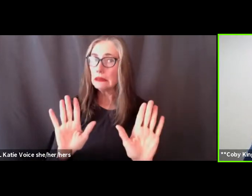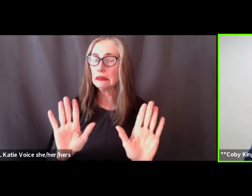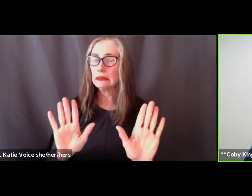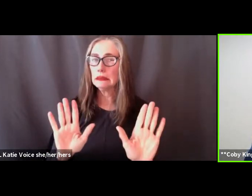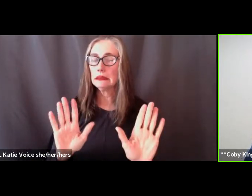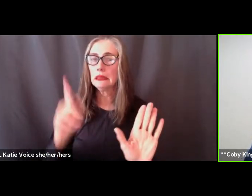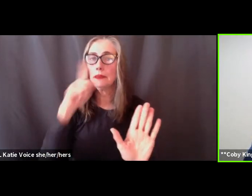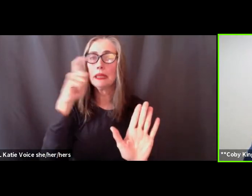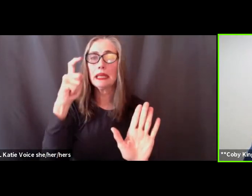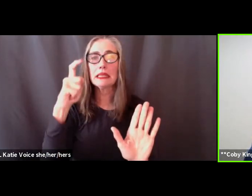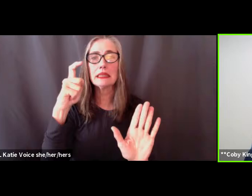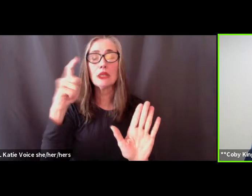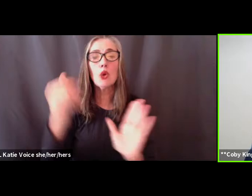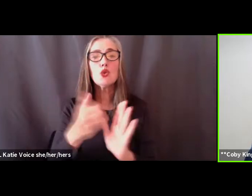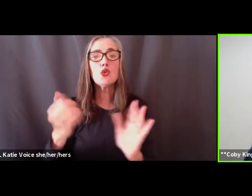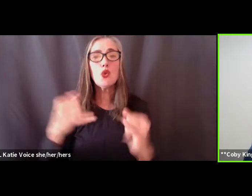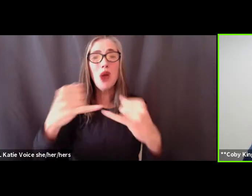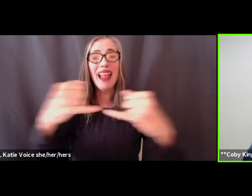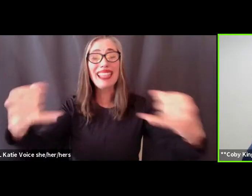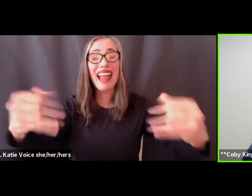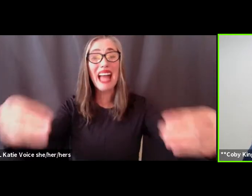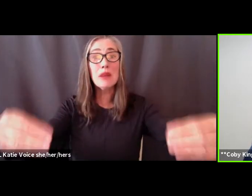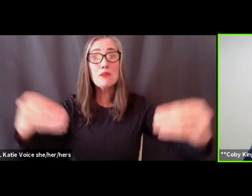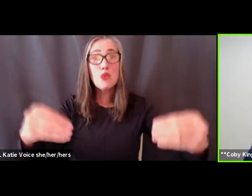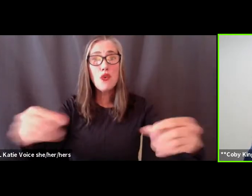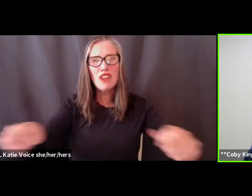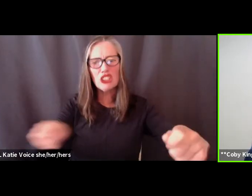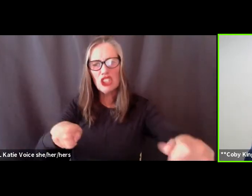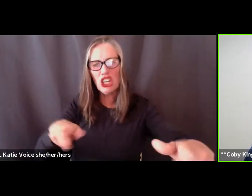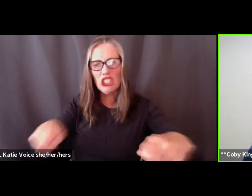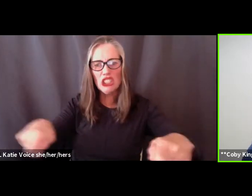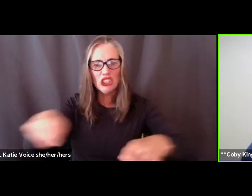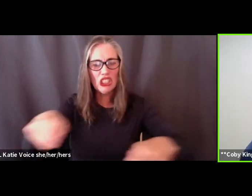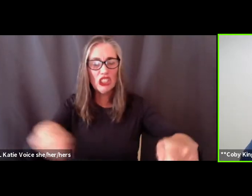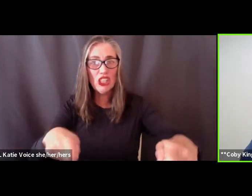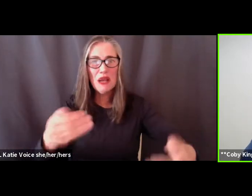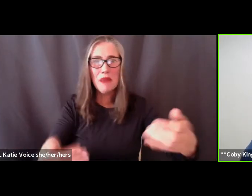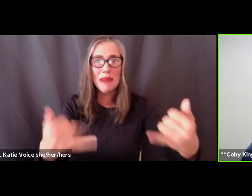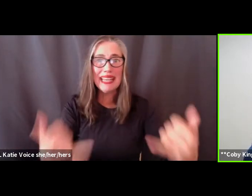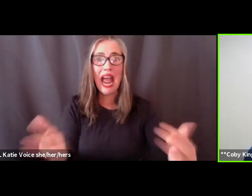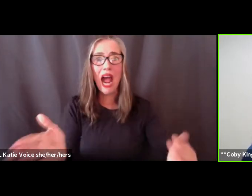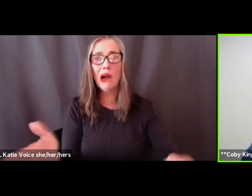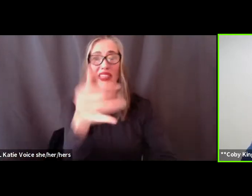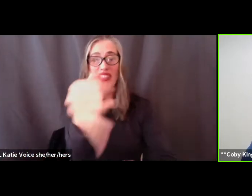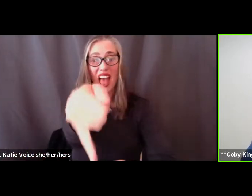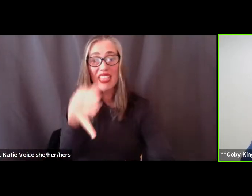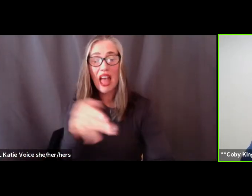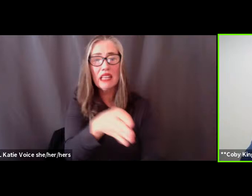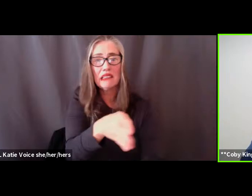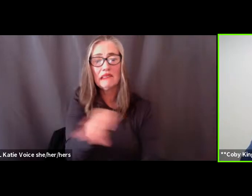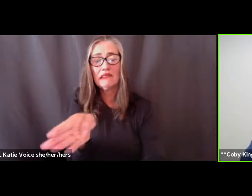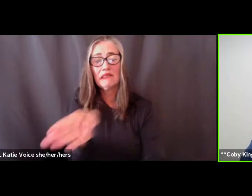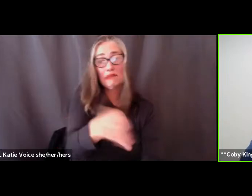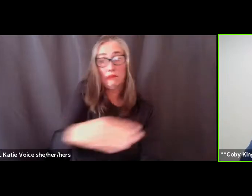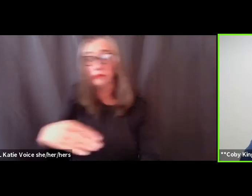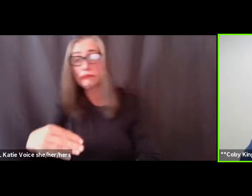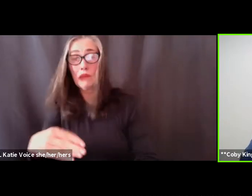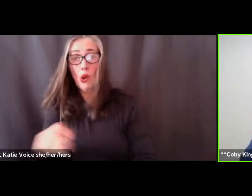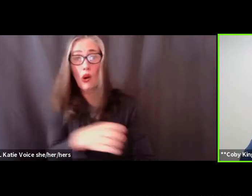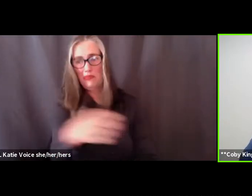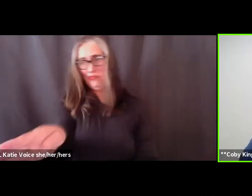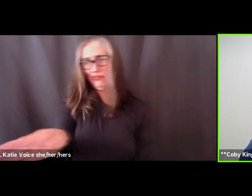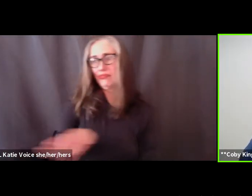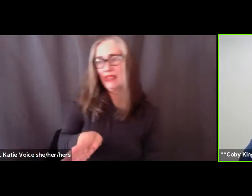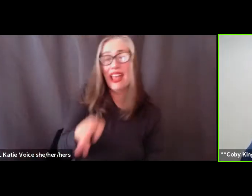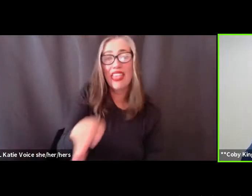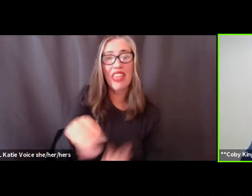to the new lines, they may be representing a district that is, or they probably will be representing a district that is at least